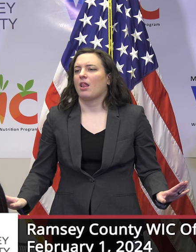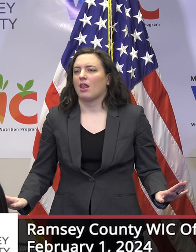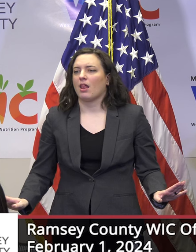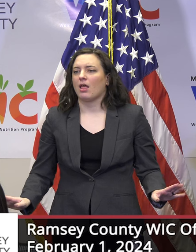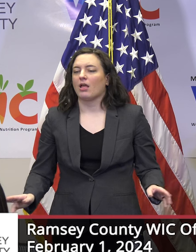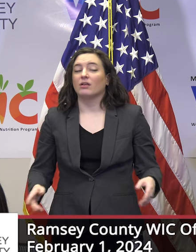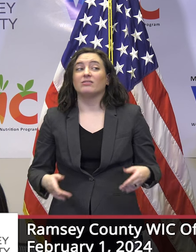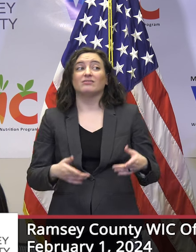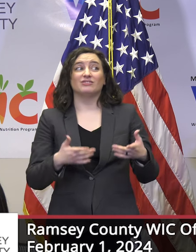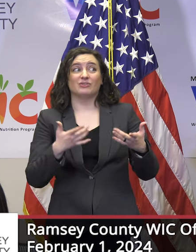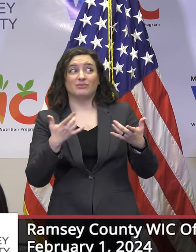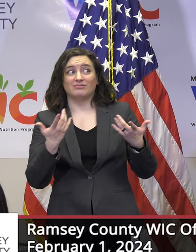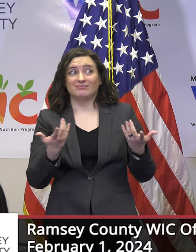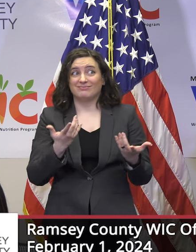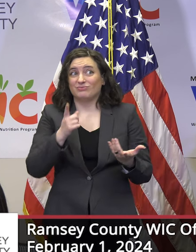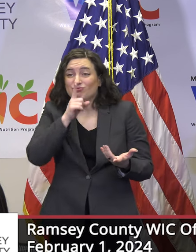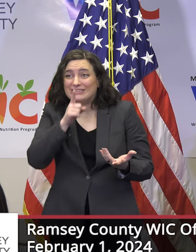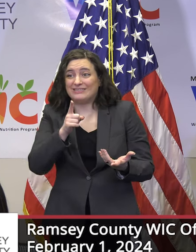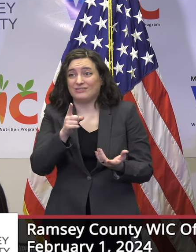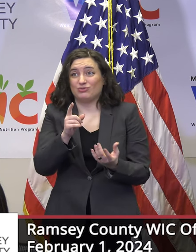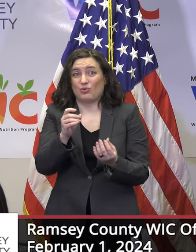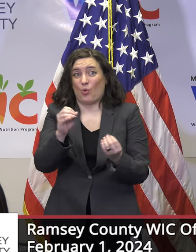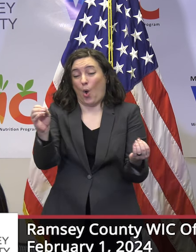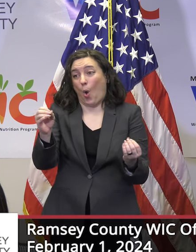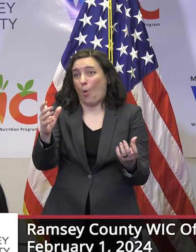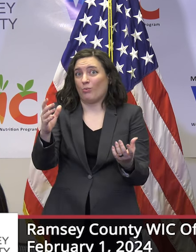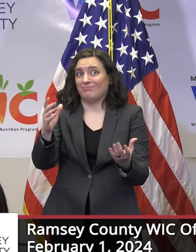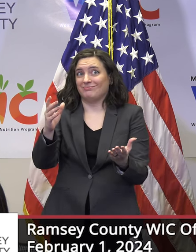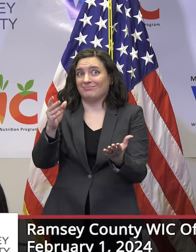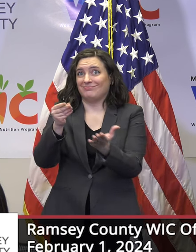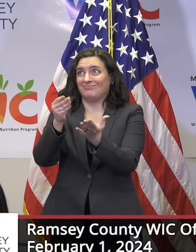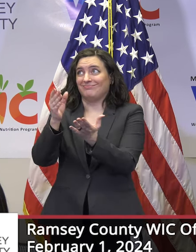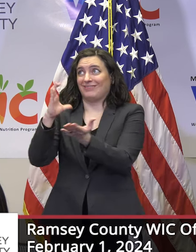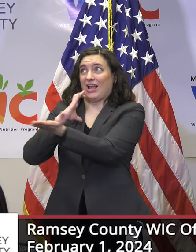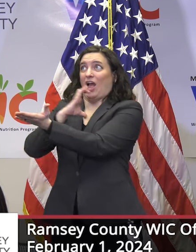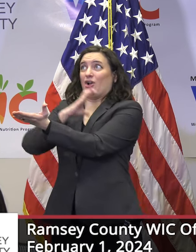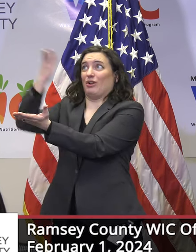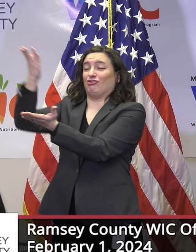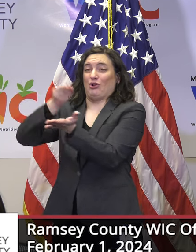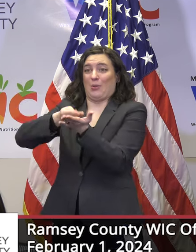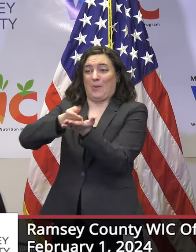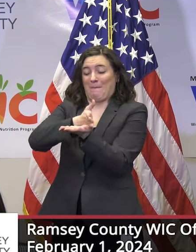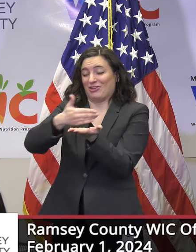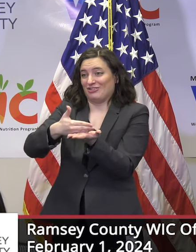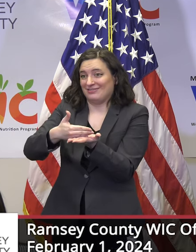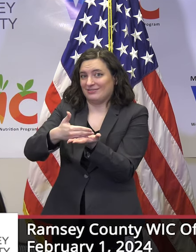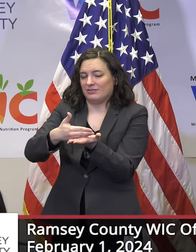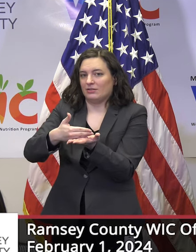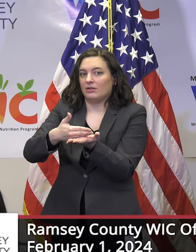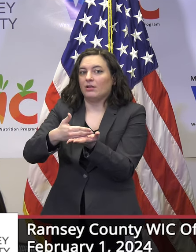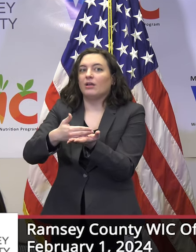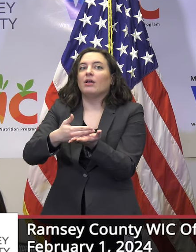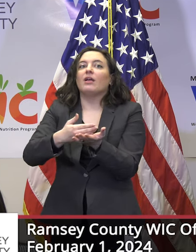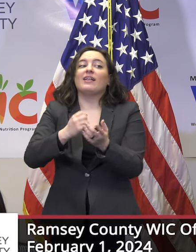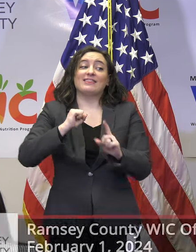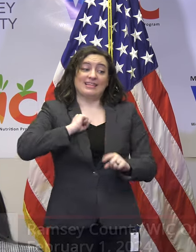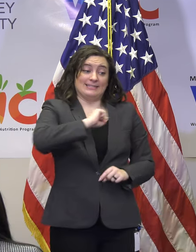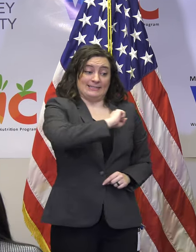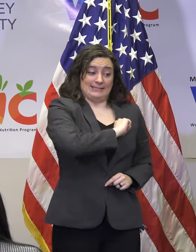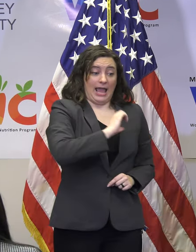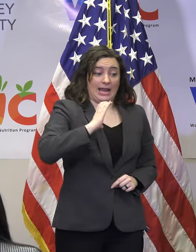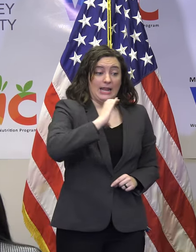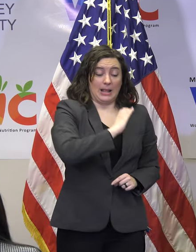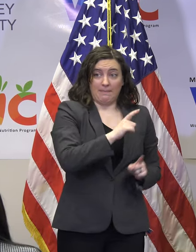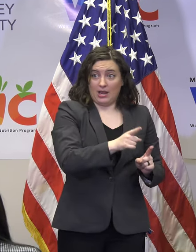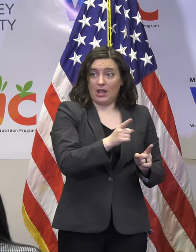isn't a House budget per se. The Senate Ag Committee got its budget through committee. They're using that